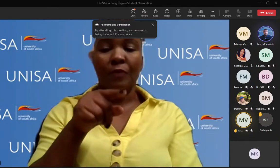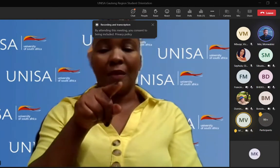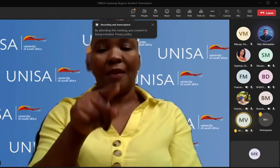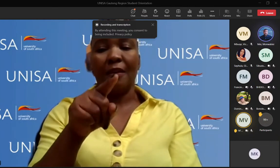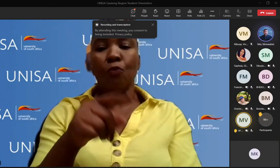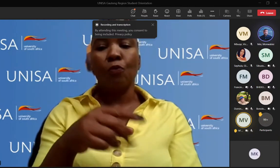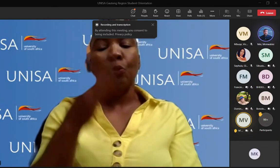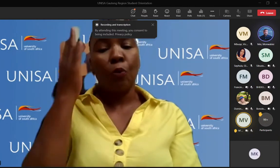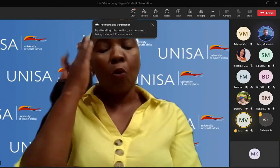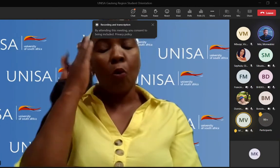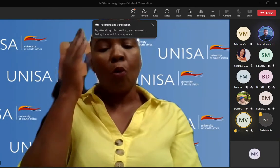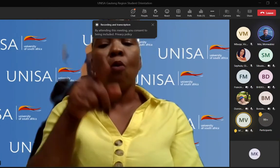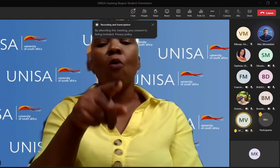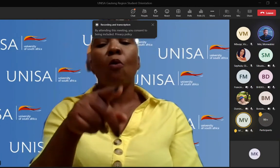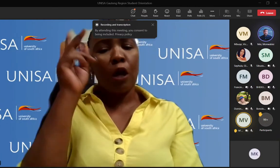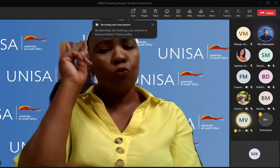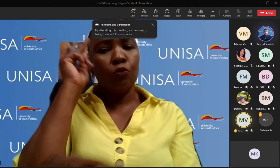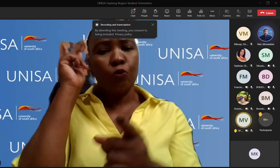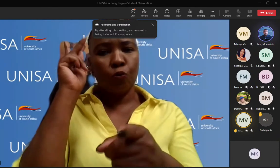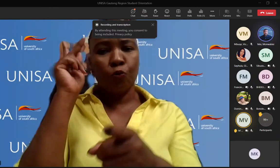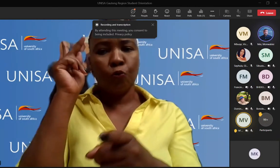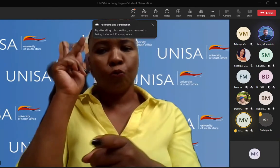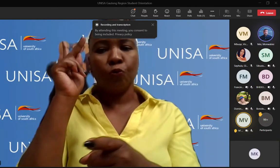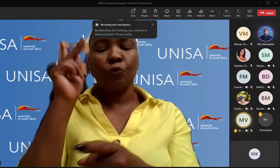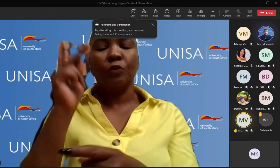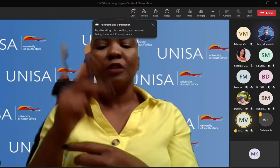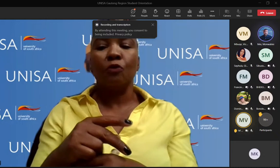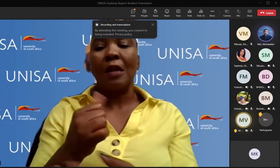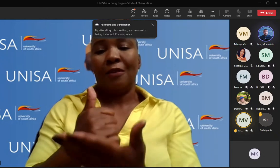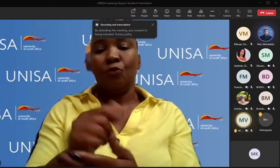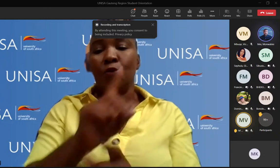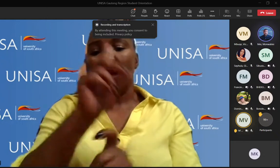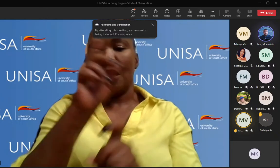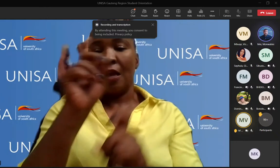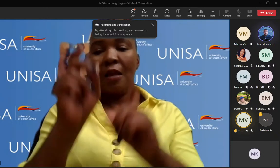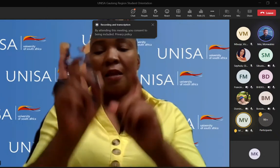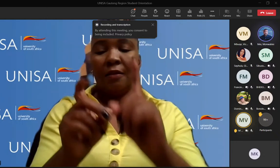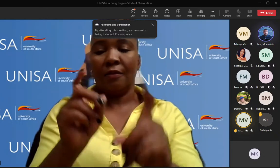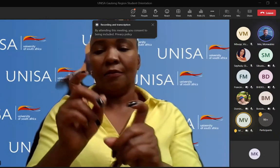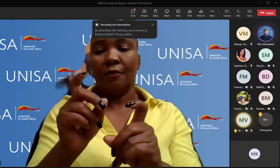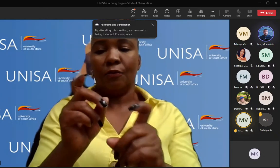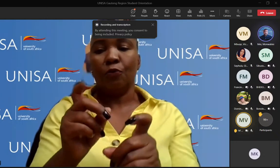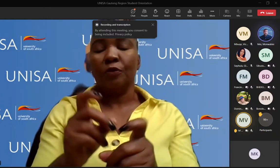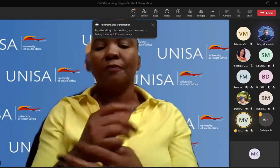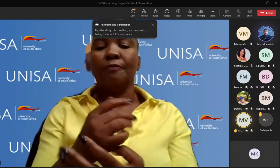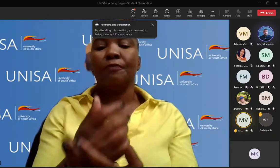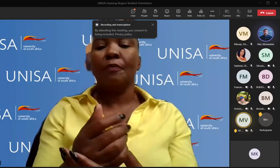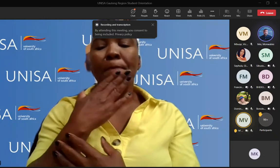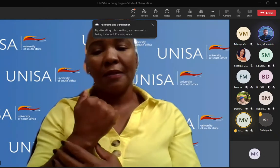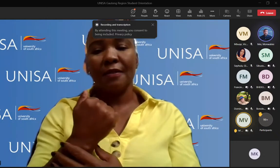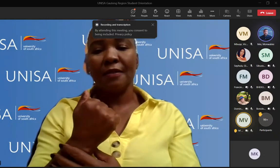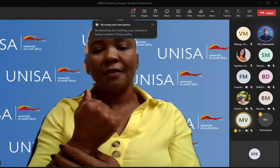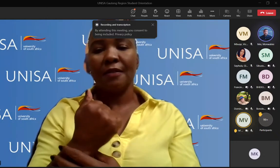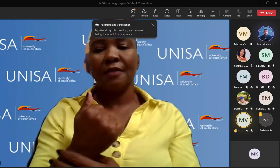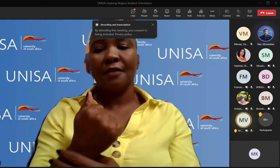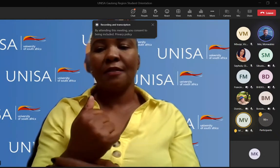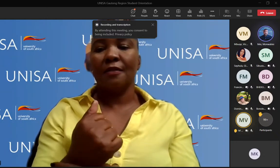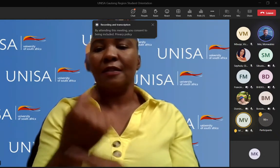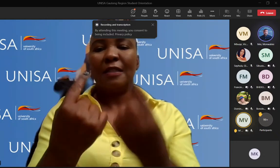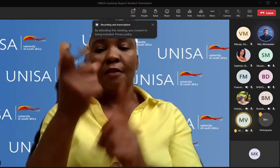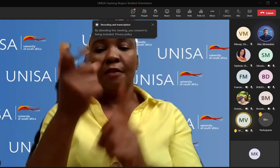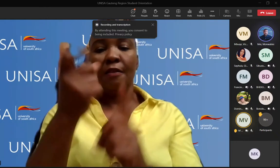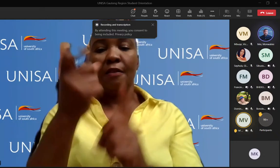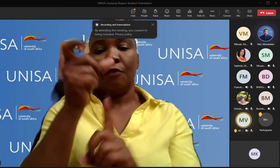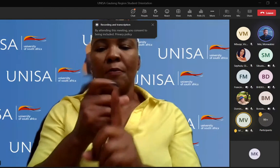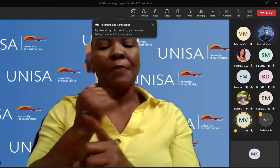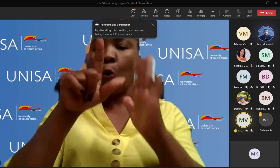you and unmute you so you'll be able to ask your question okay so please everyone please please lower